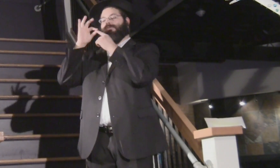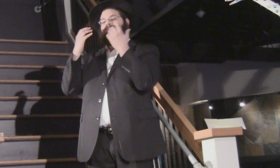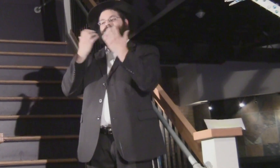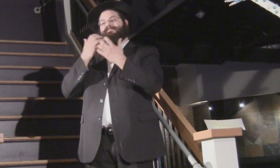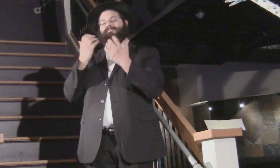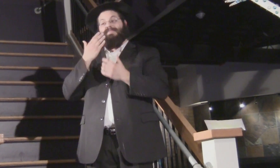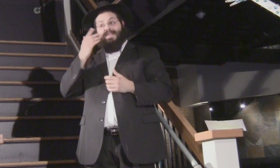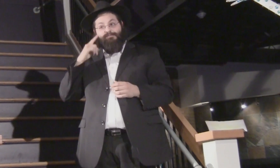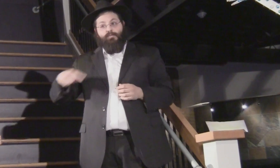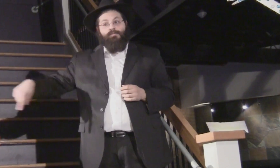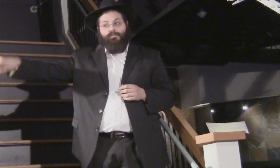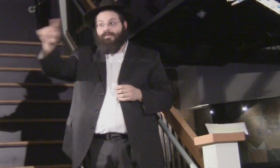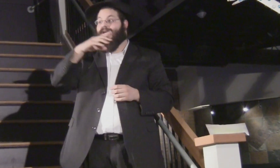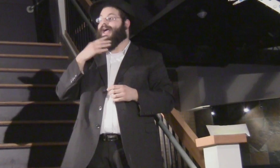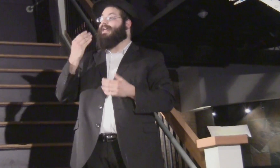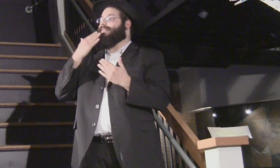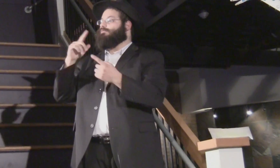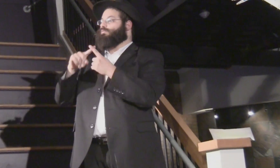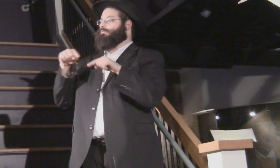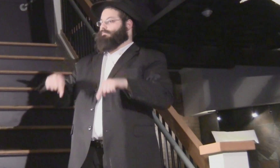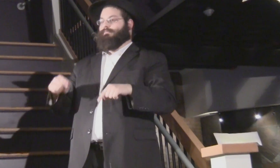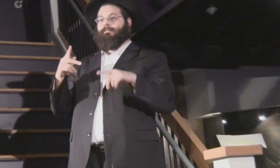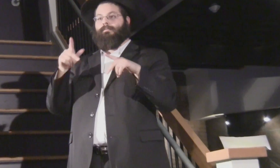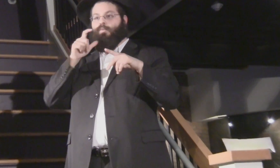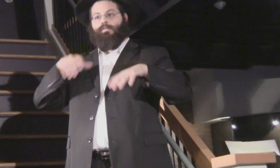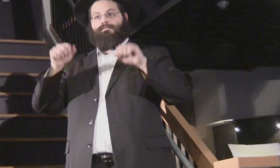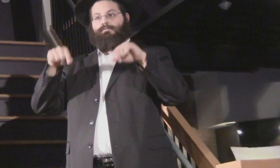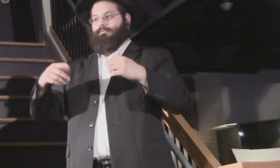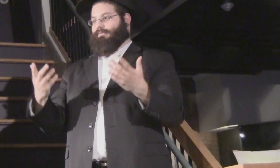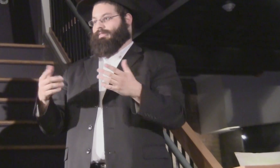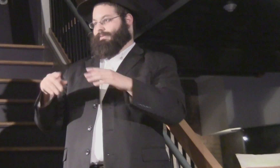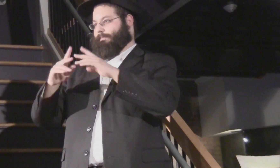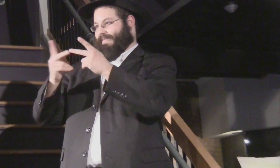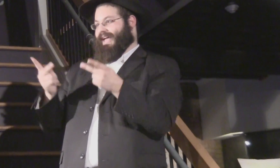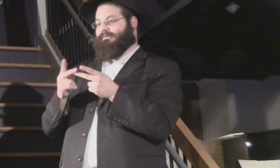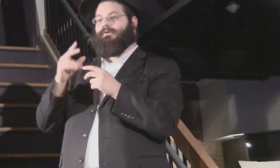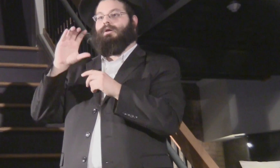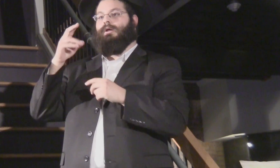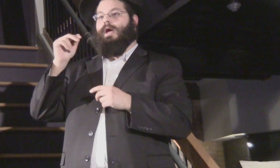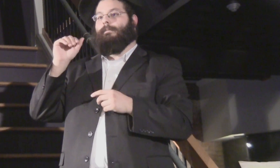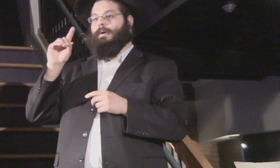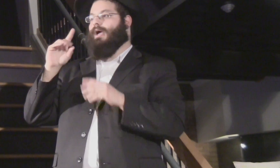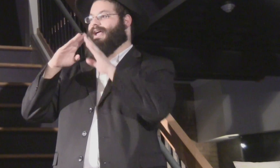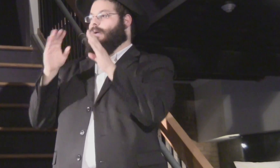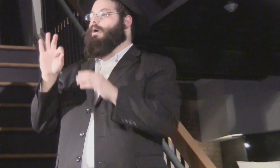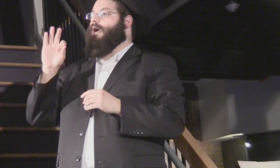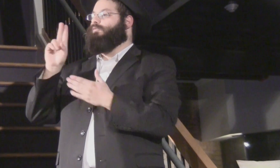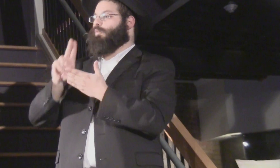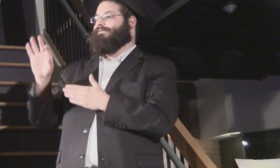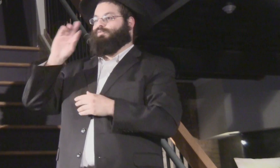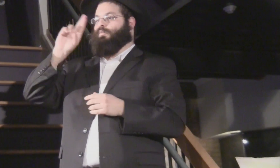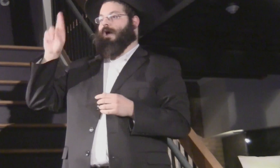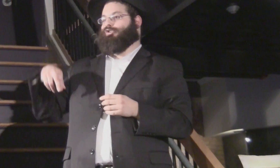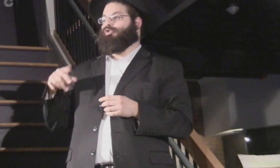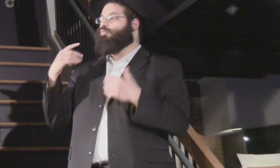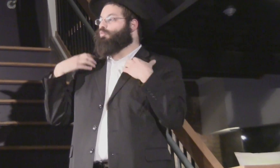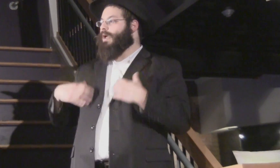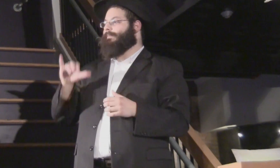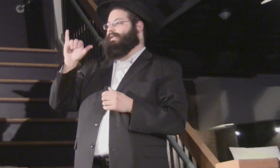you so much. You made our Hanukkah special. Thank you to all. And really, we want to thank Chabad of U of R as